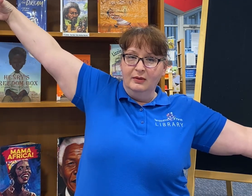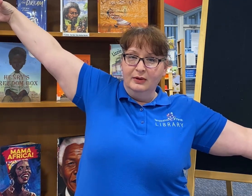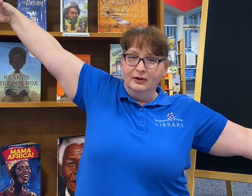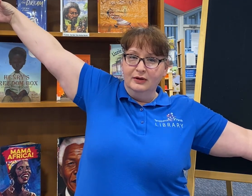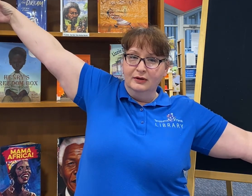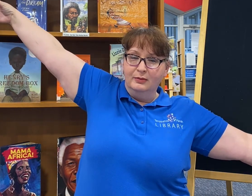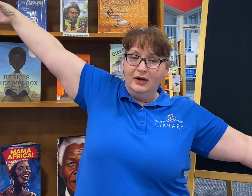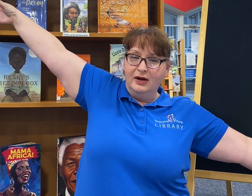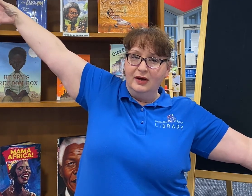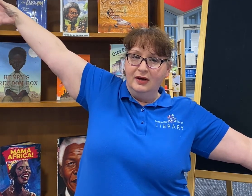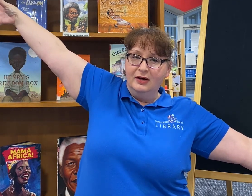bubble,